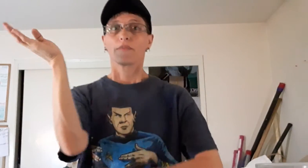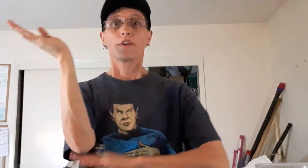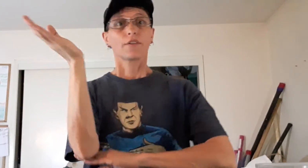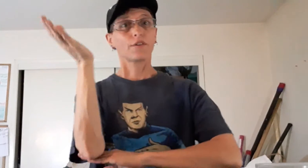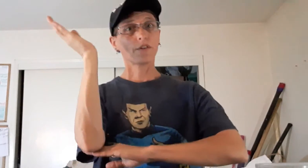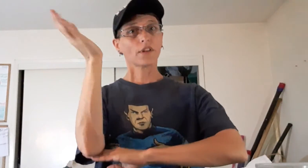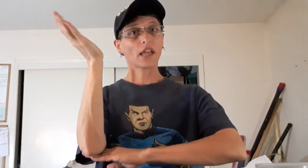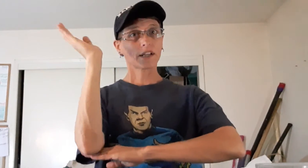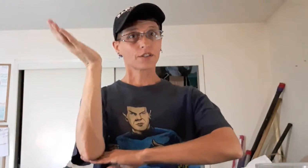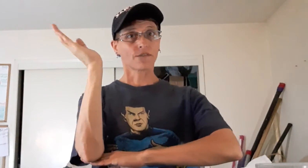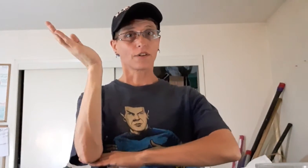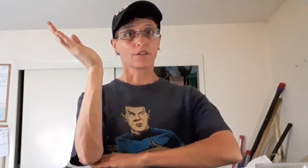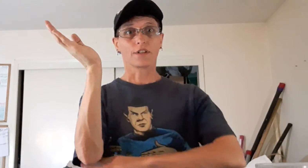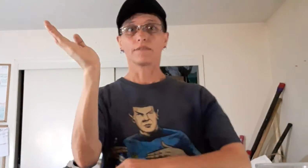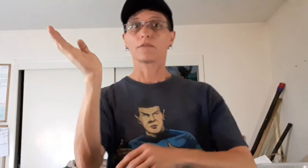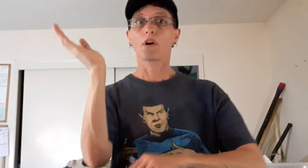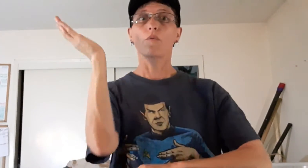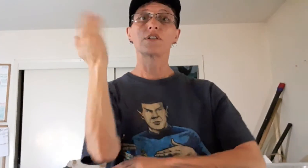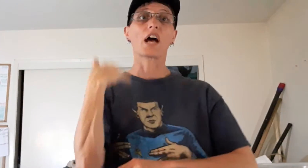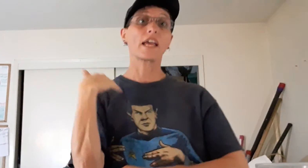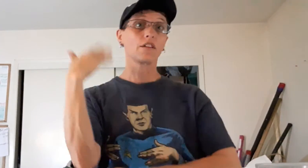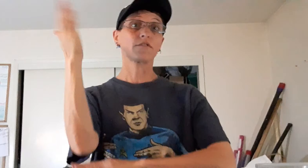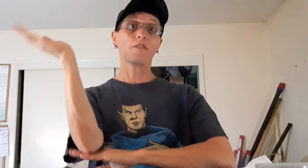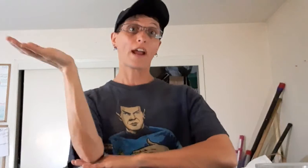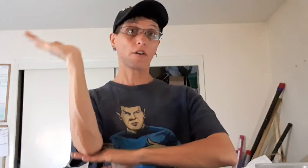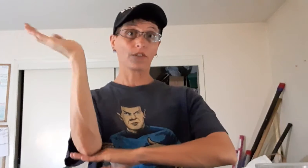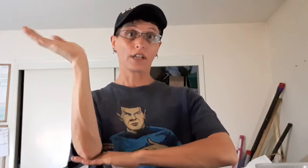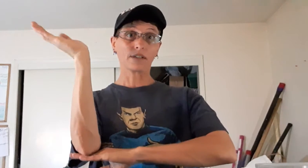To do the lecture version, which I use for heralding,